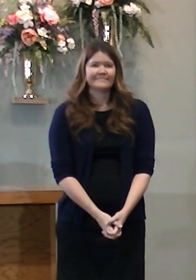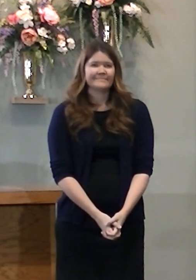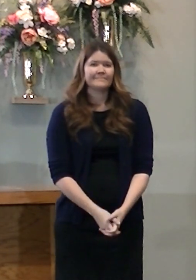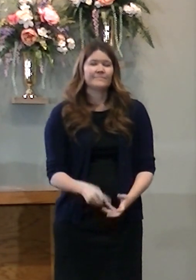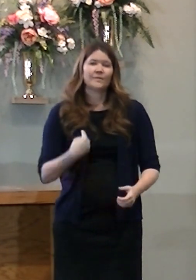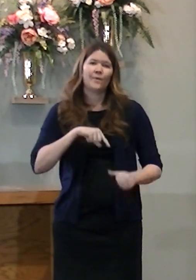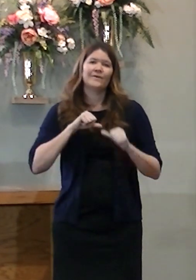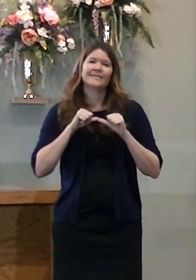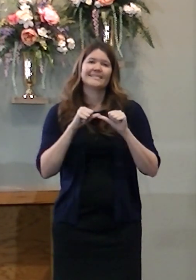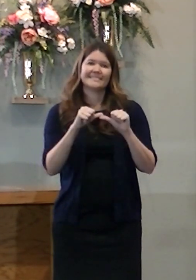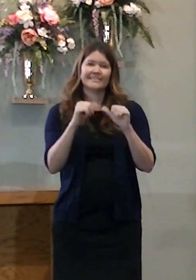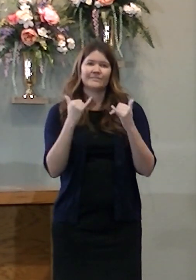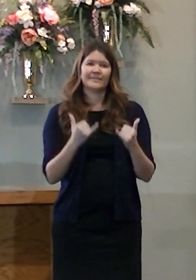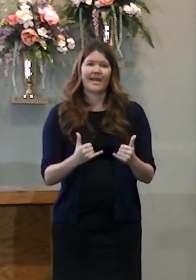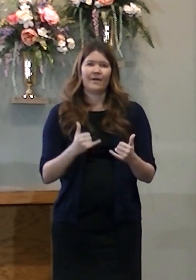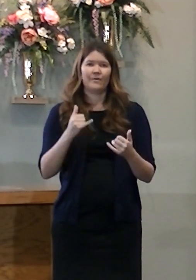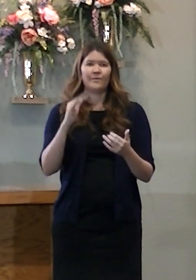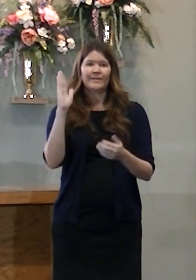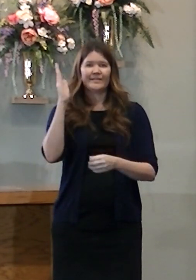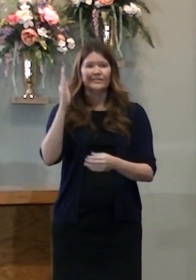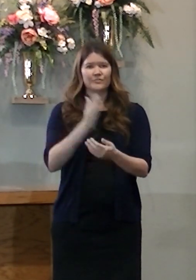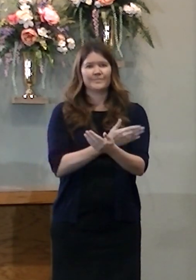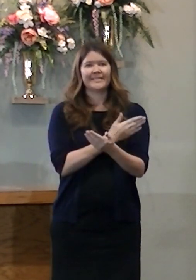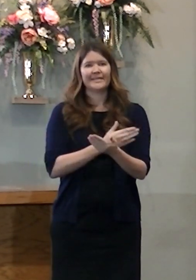We continue now with the sermon hymn.